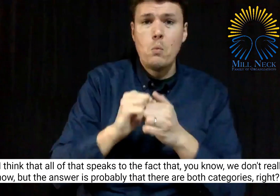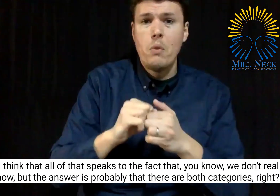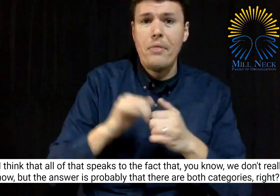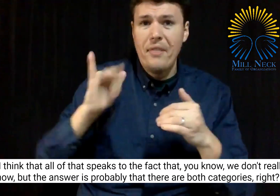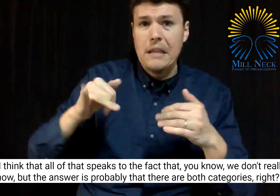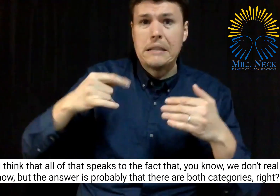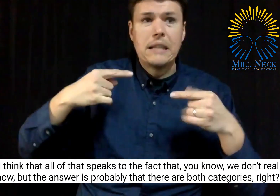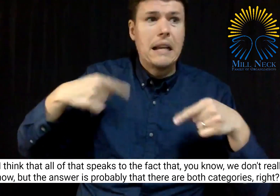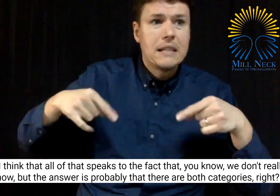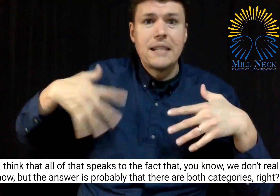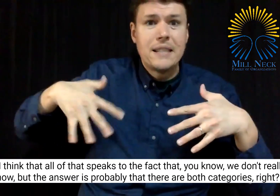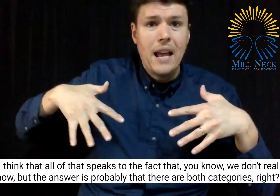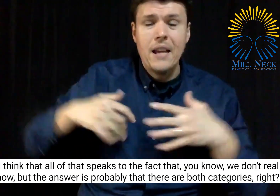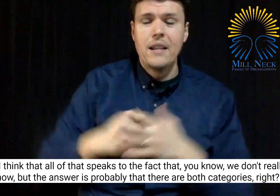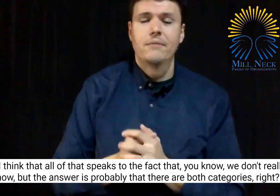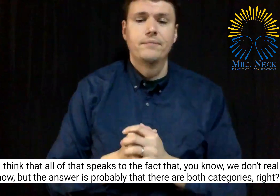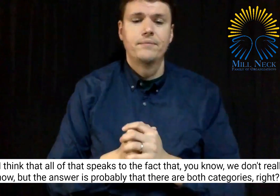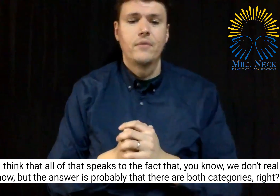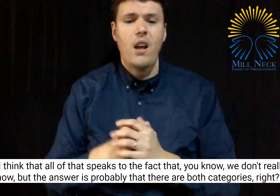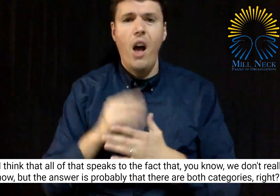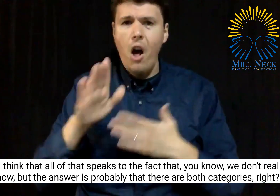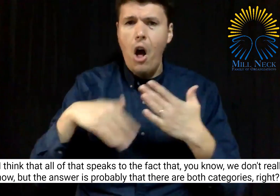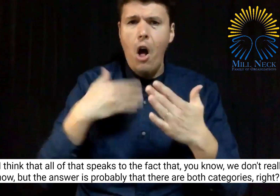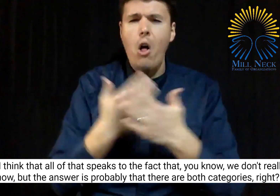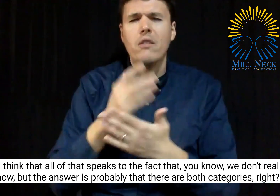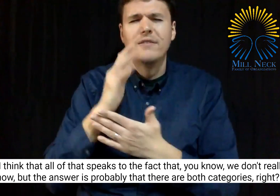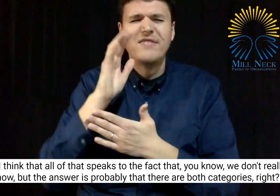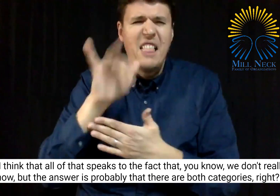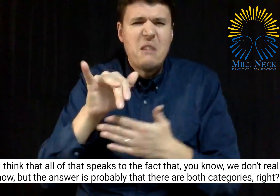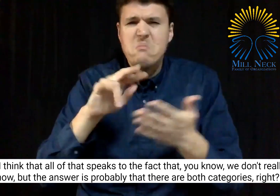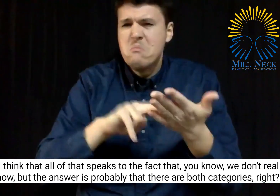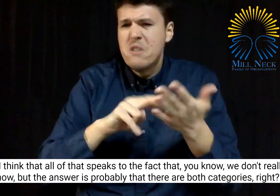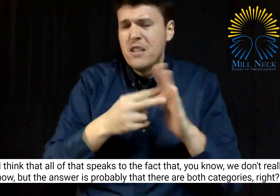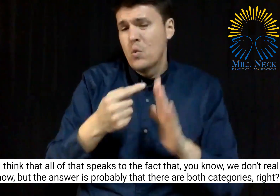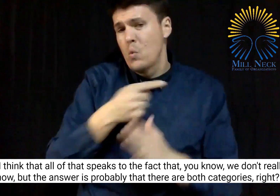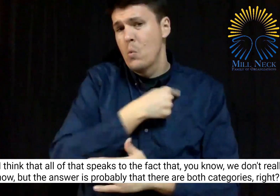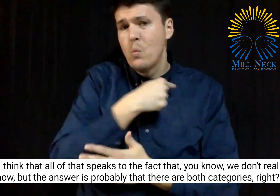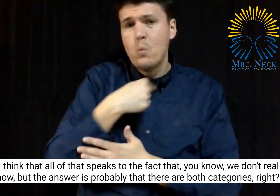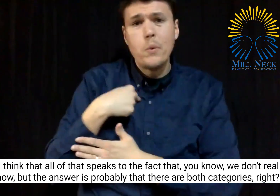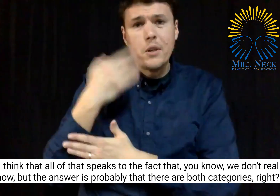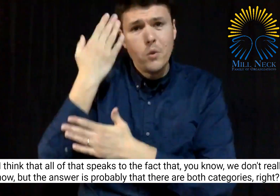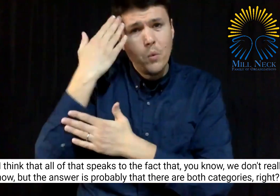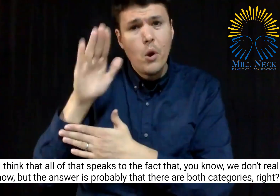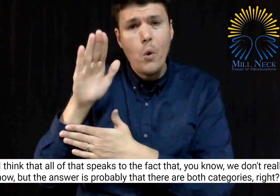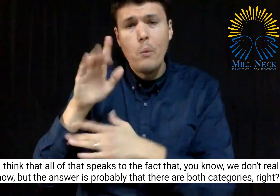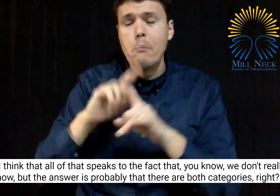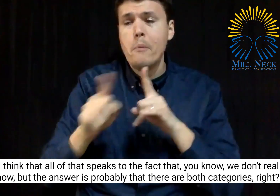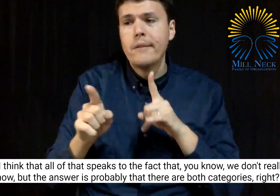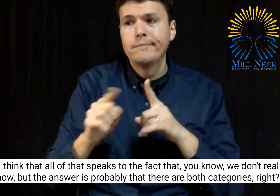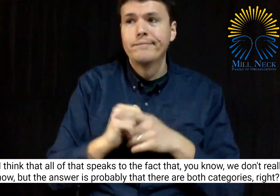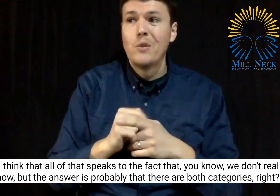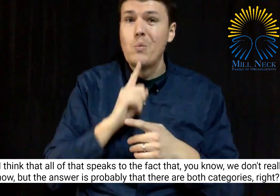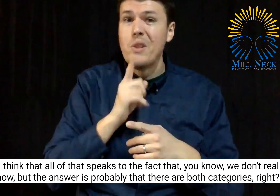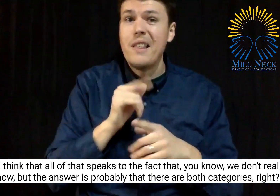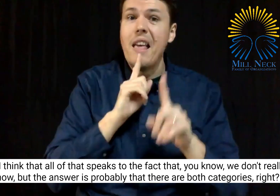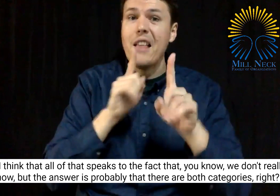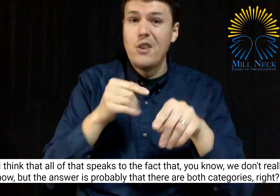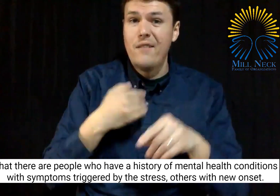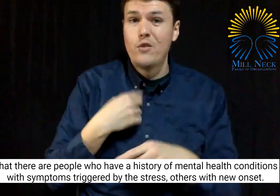fact that, we don't really know, but the answer is probably that there are both categories, right? That there are people